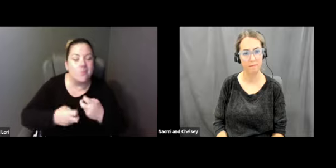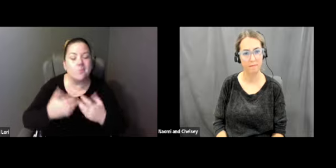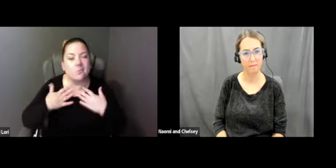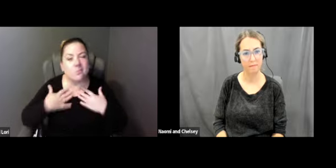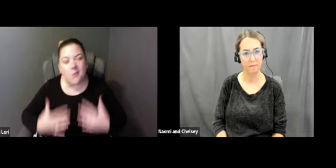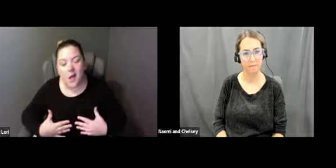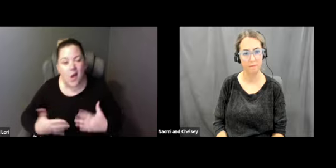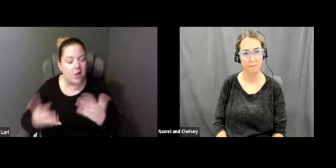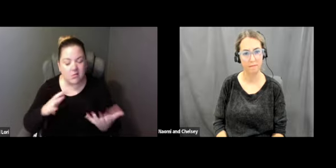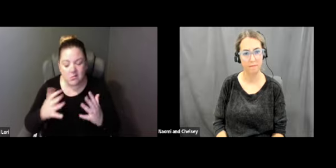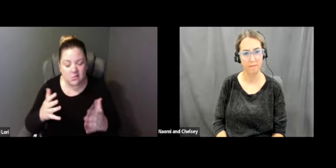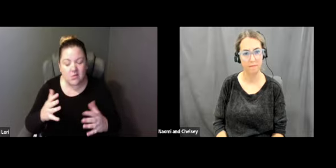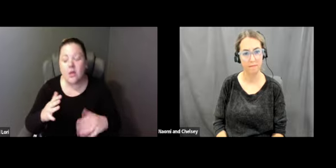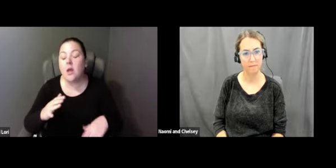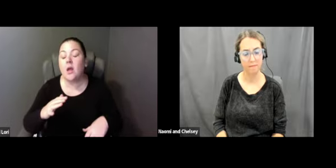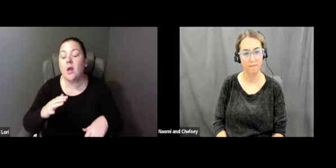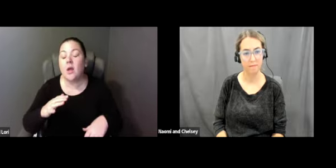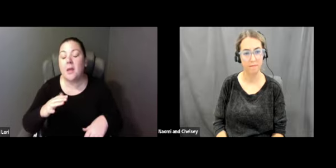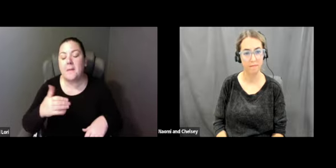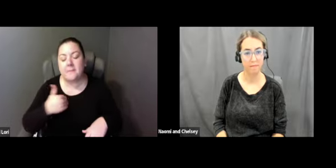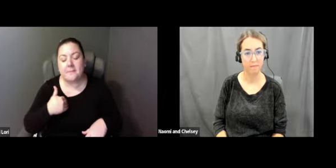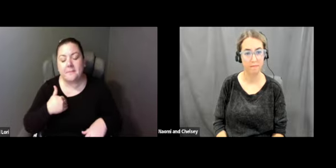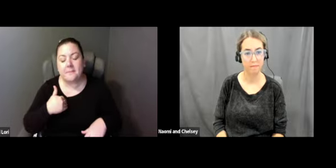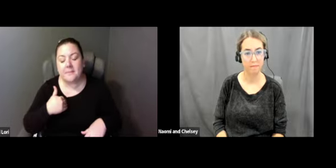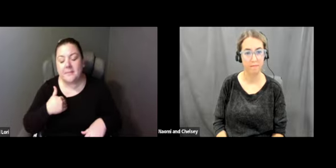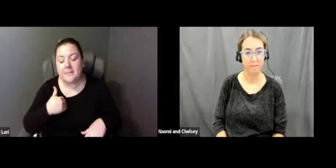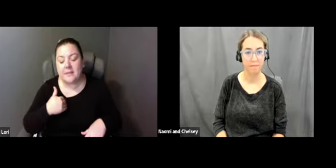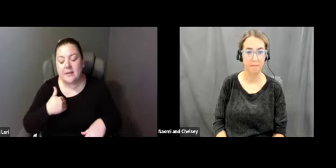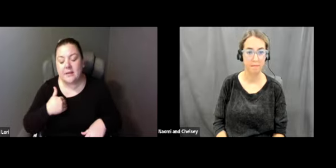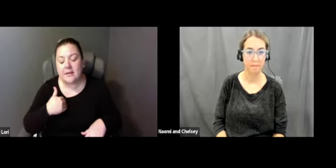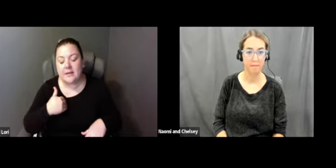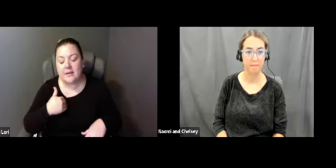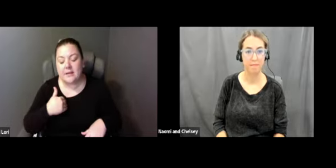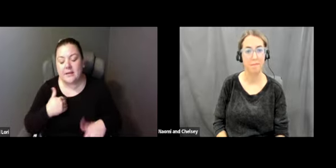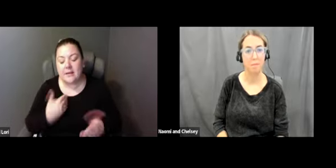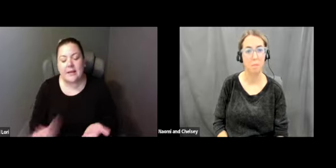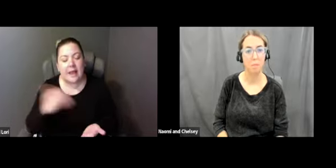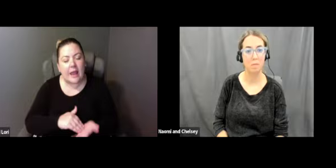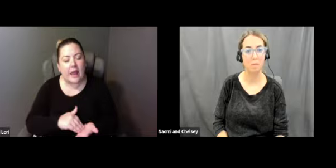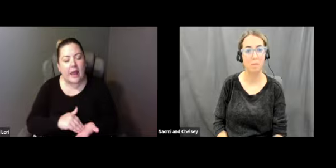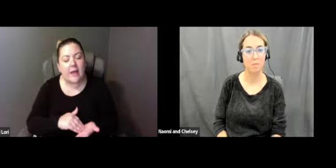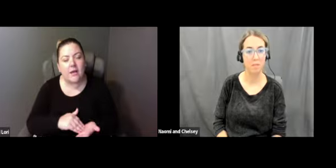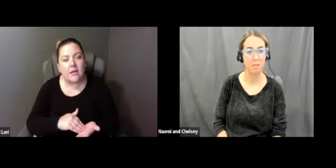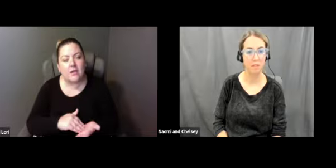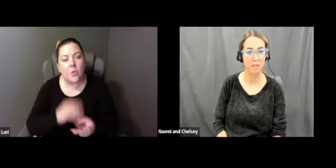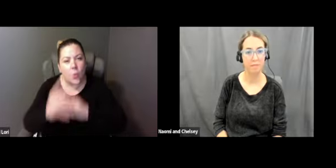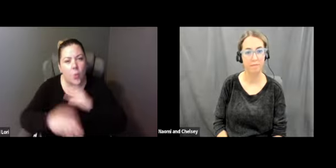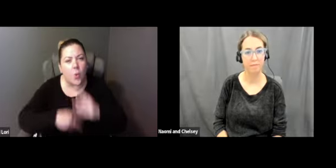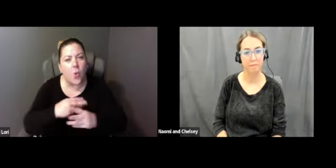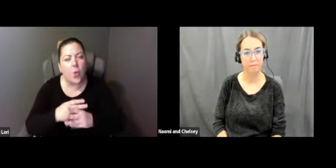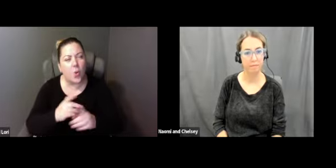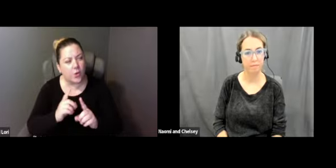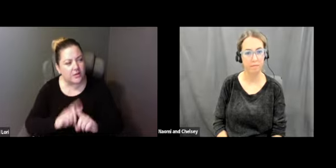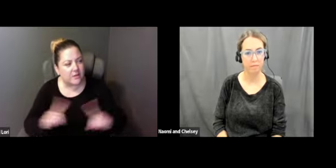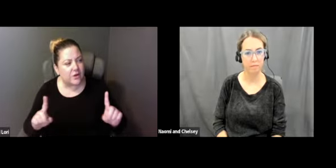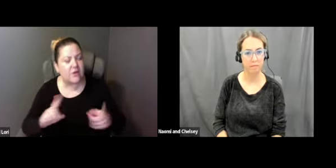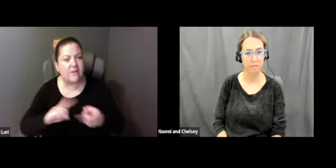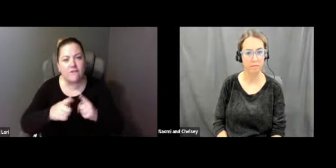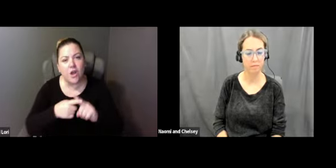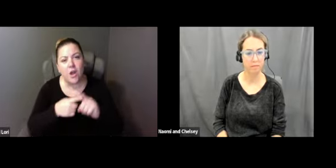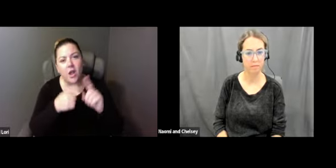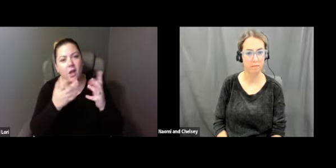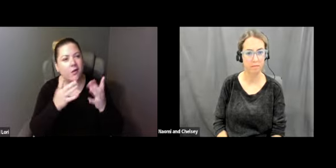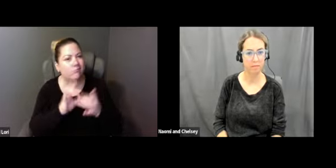again, I was attributing a lot of my insecurities and my alienation and